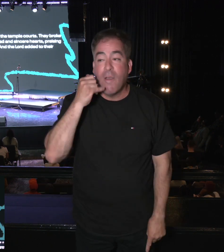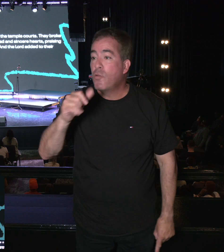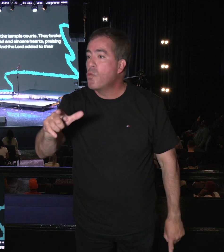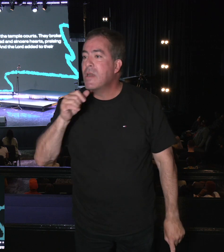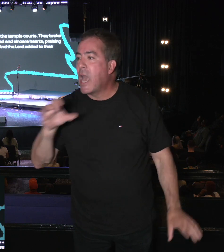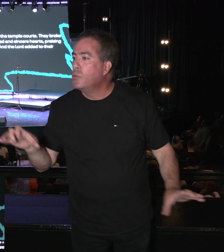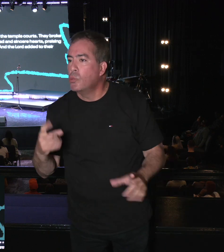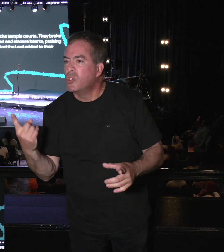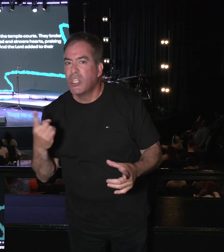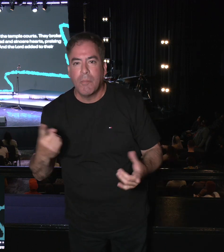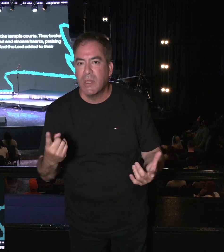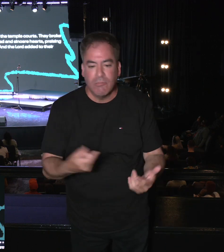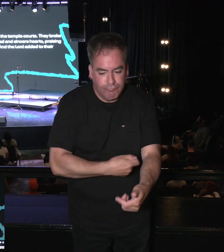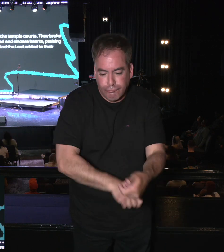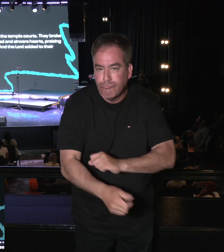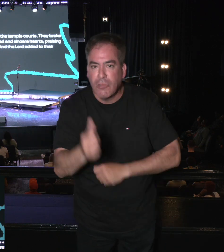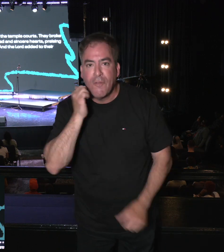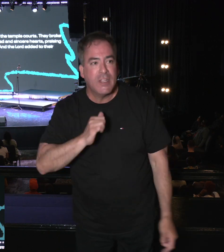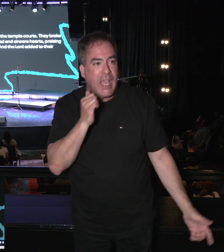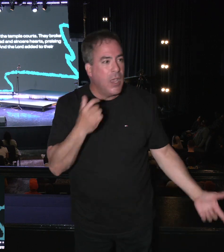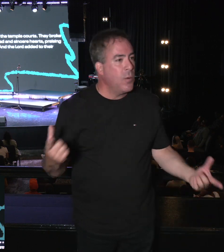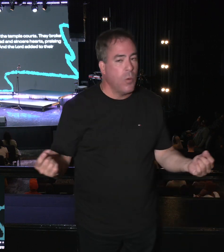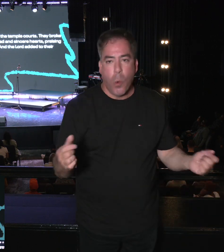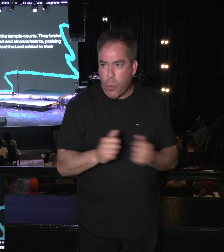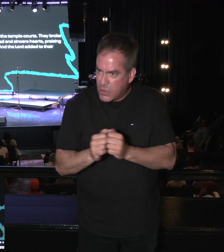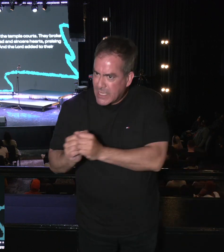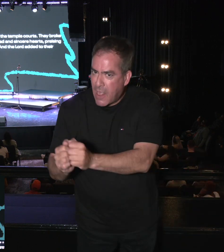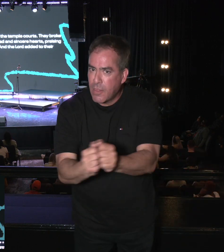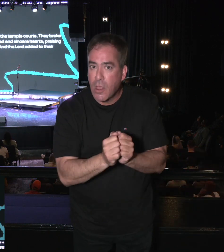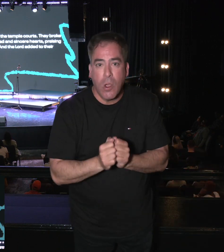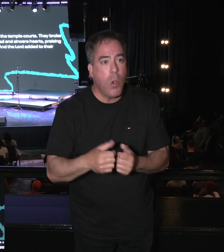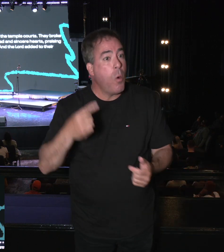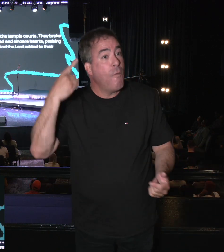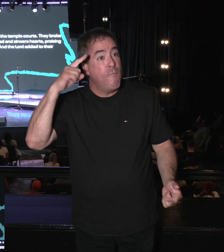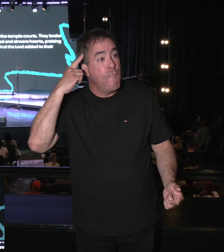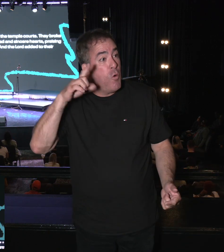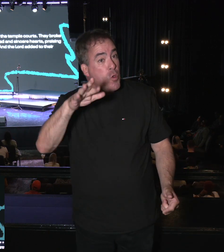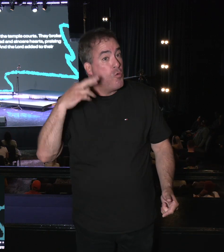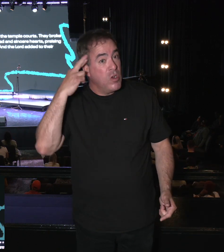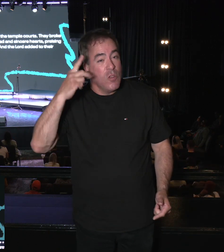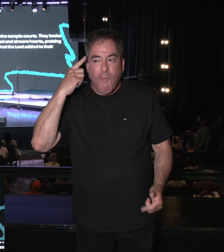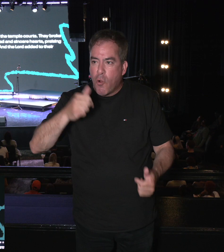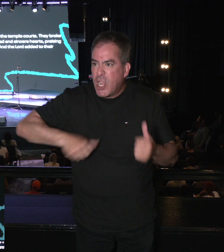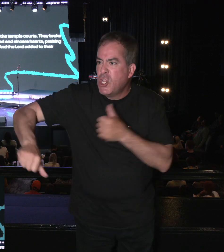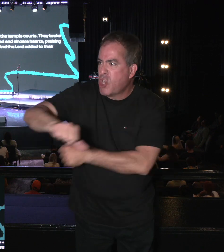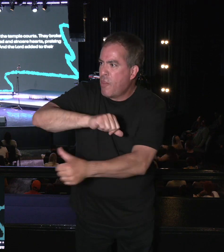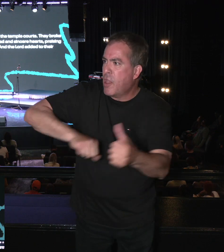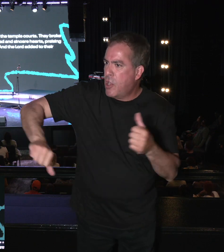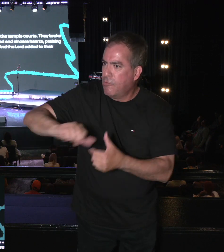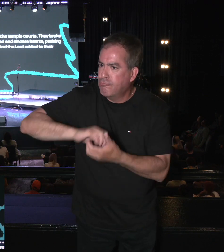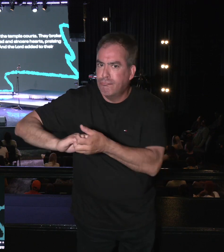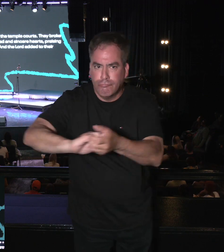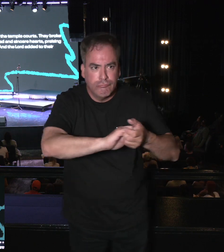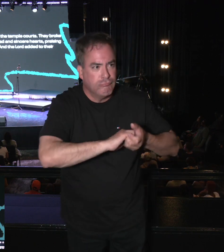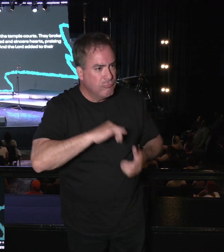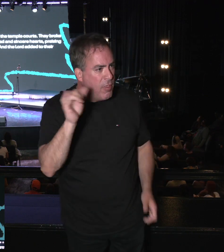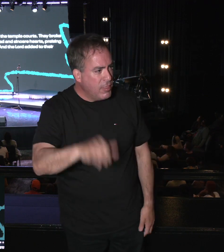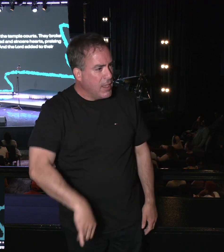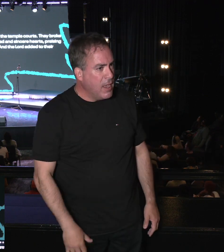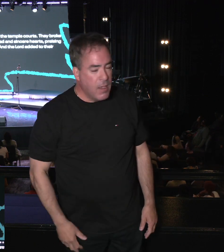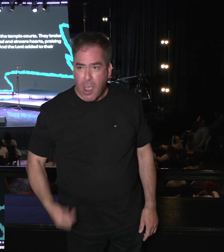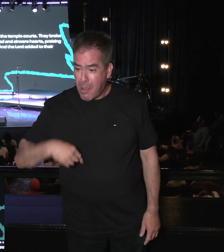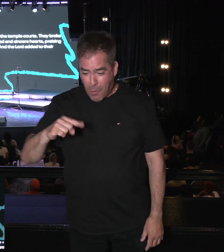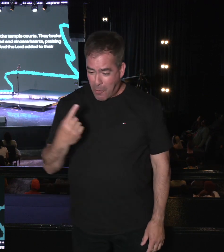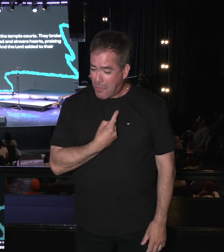daily, every day, and together. We were made for each other. We were made for each other. Stop with the all